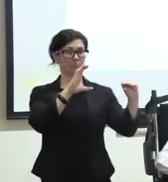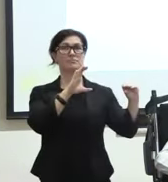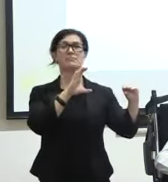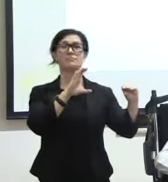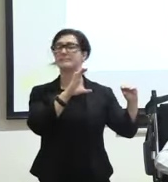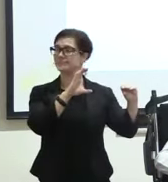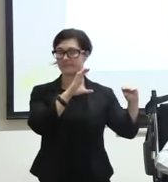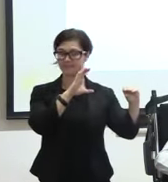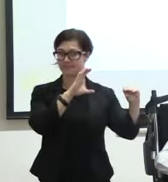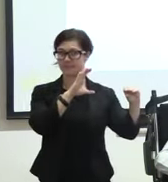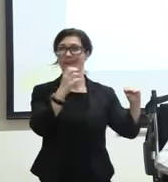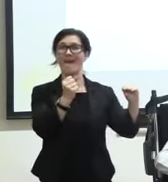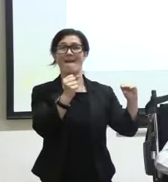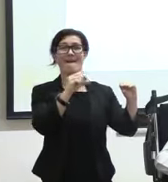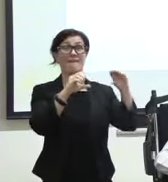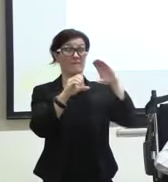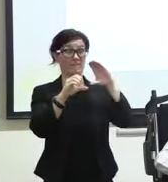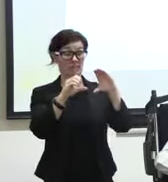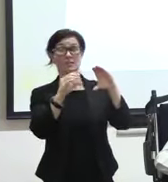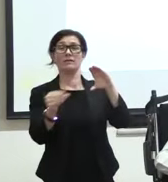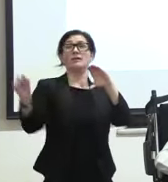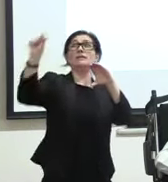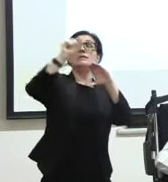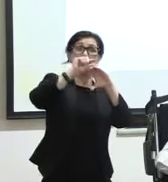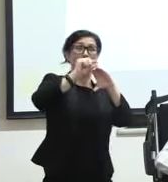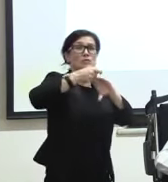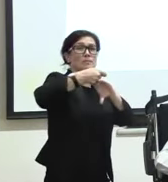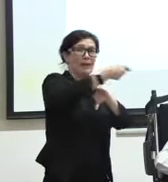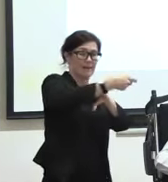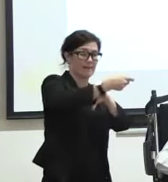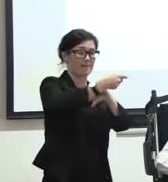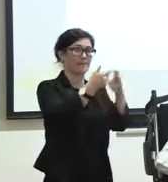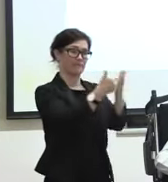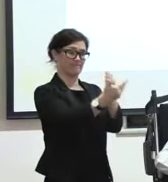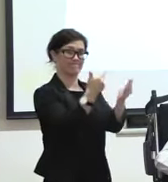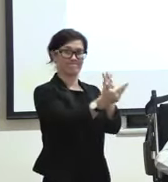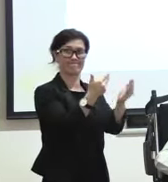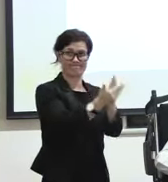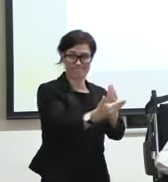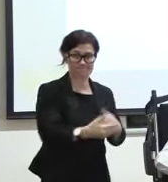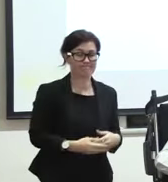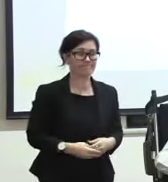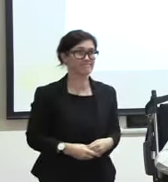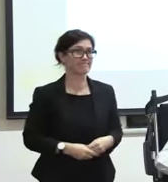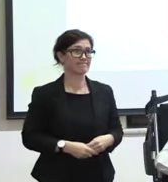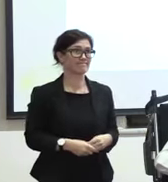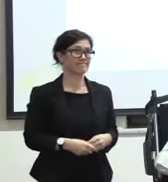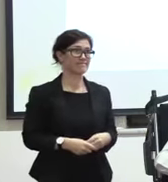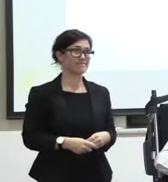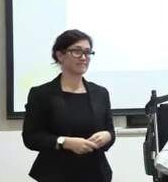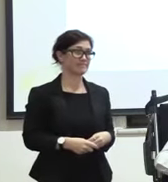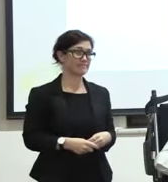case. It's extra funding on top of the money you already have in your plan to purchase supports and services.